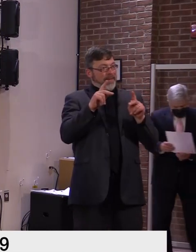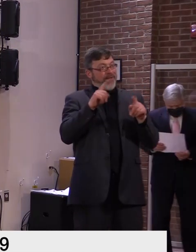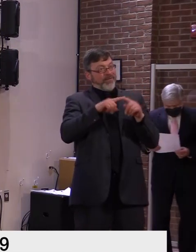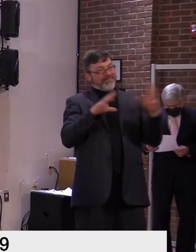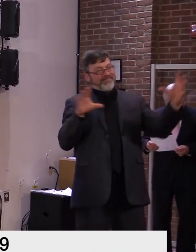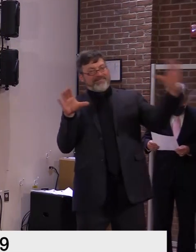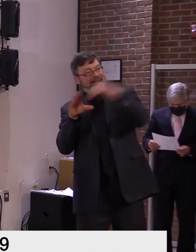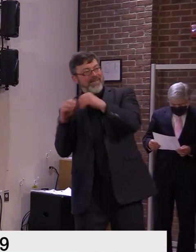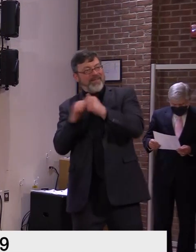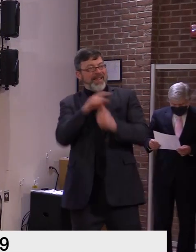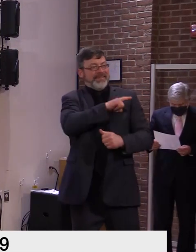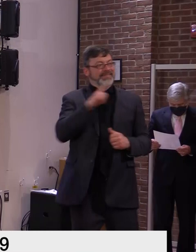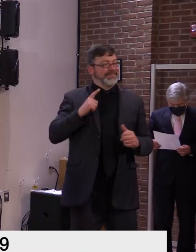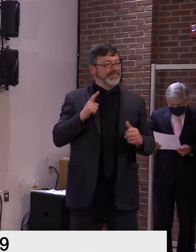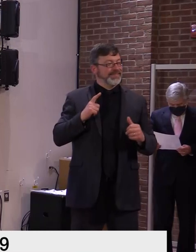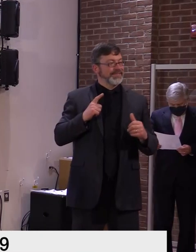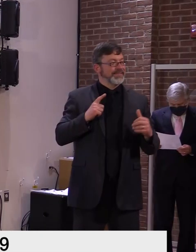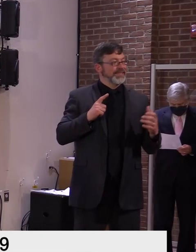being